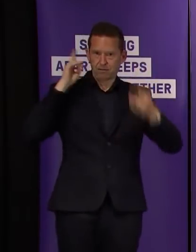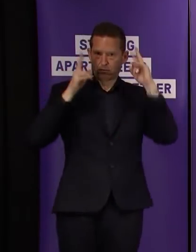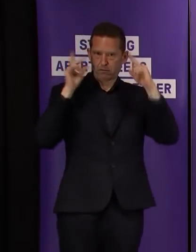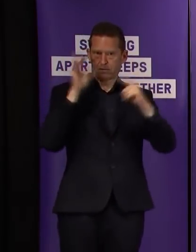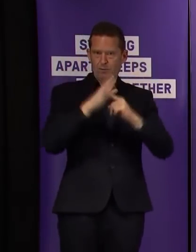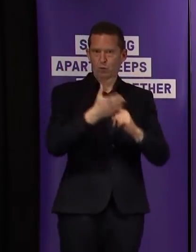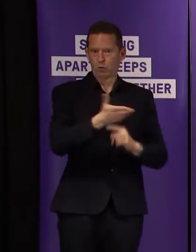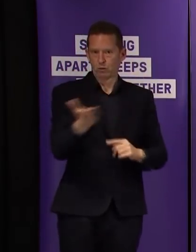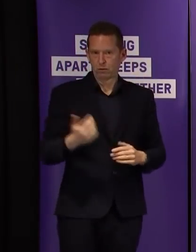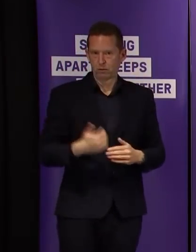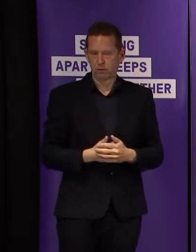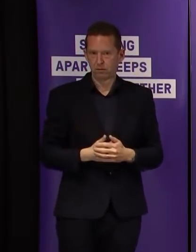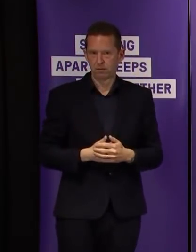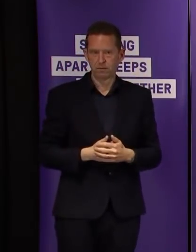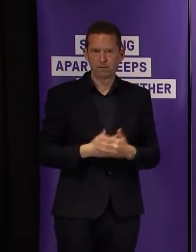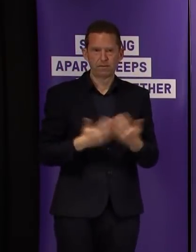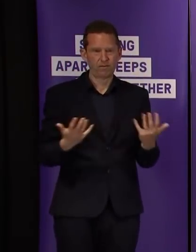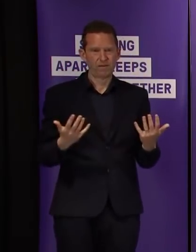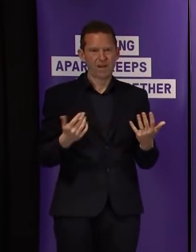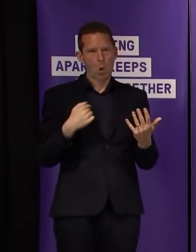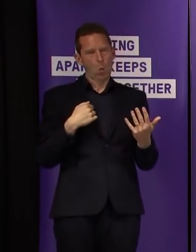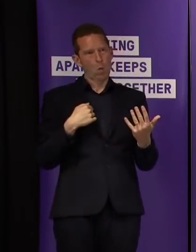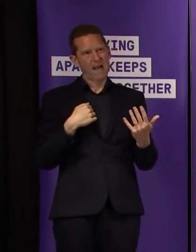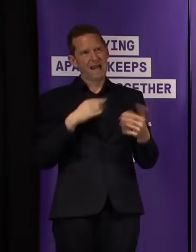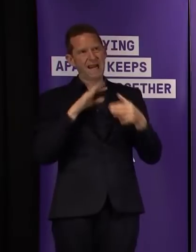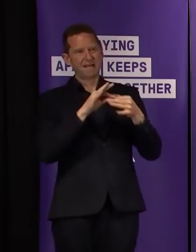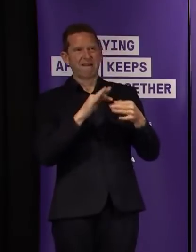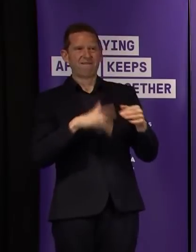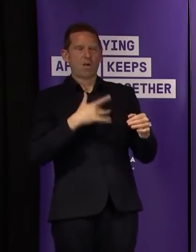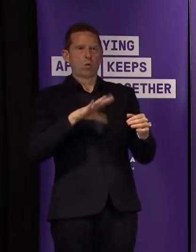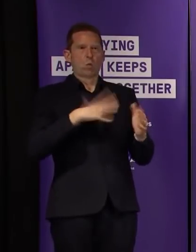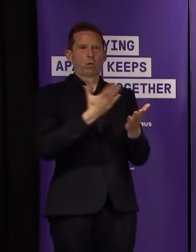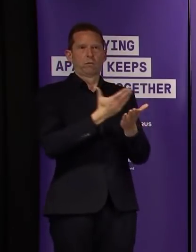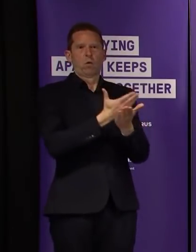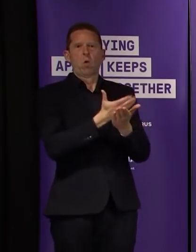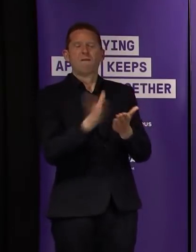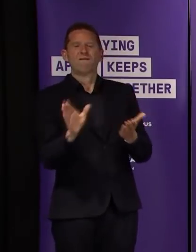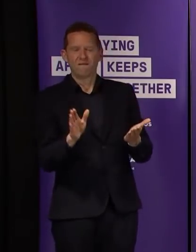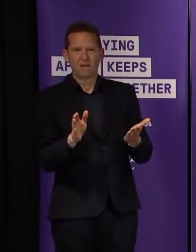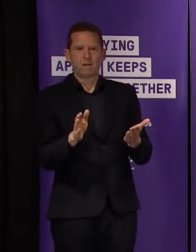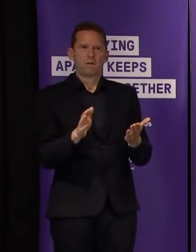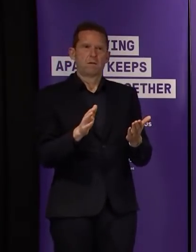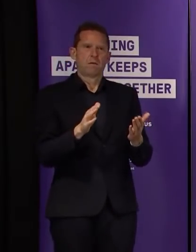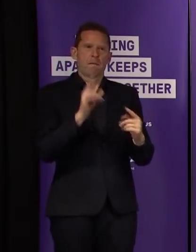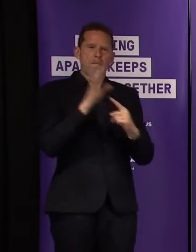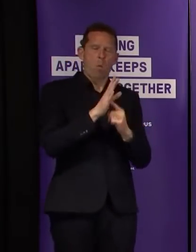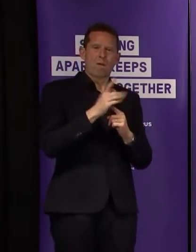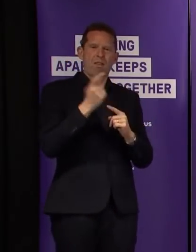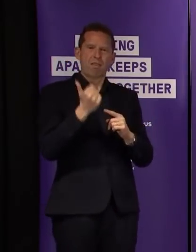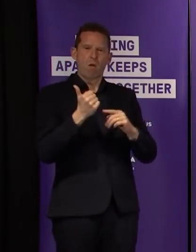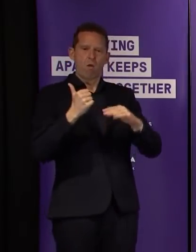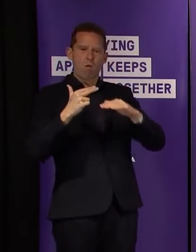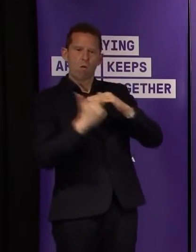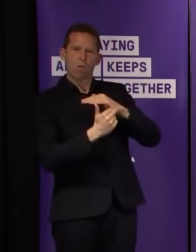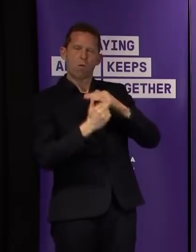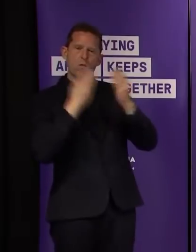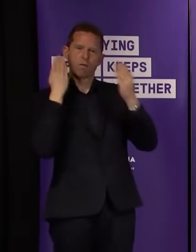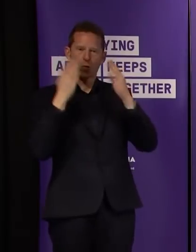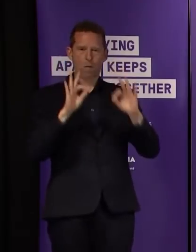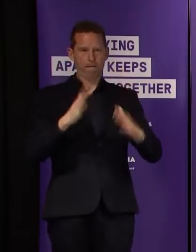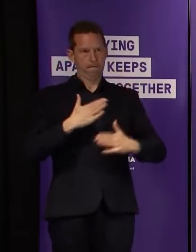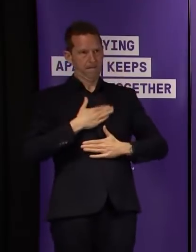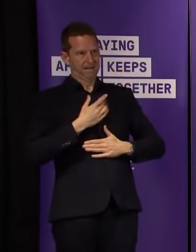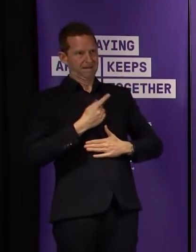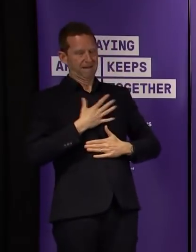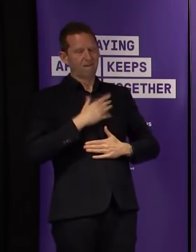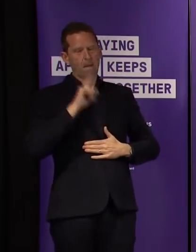individuals. We've got a personal attachment to that in a way that we don't for some other elements. That may not be my personal view, but I think